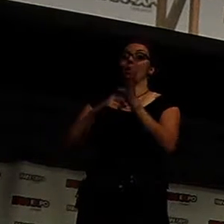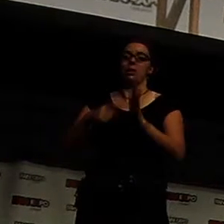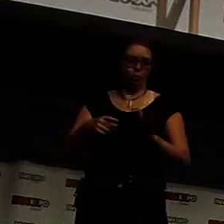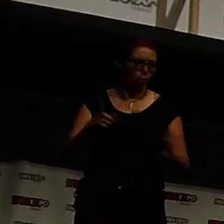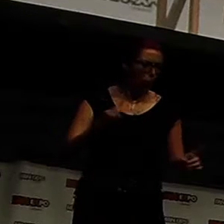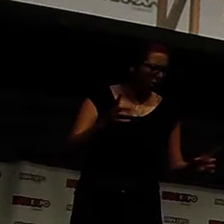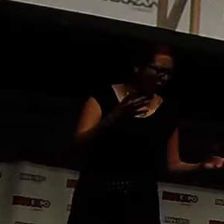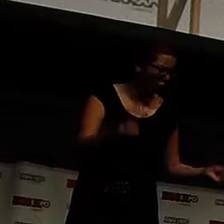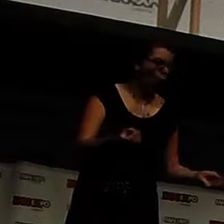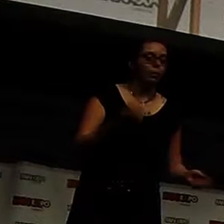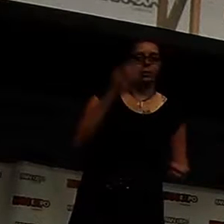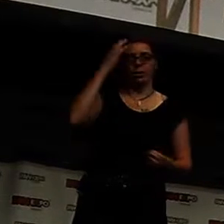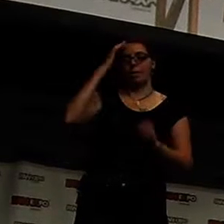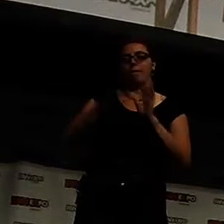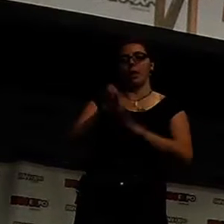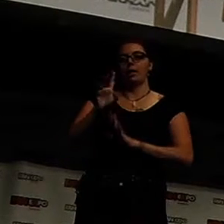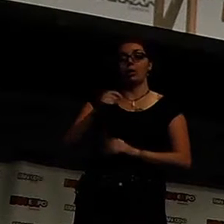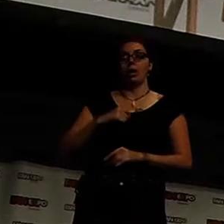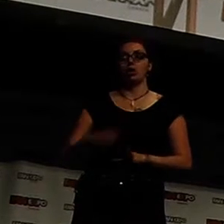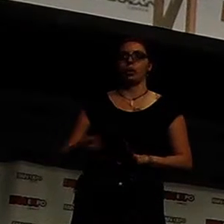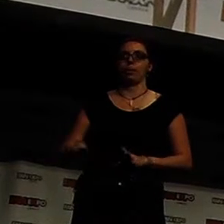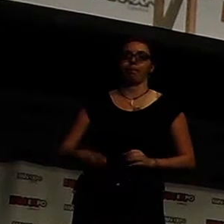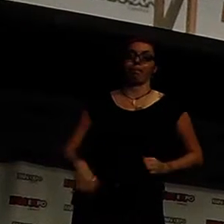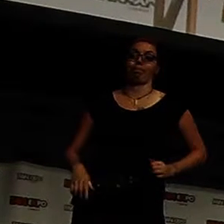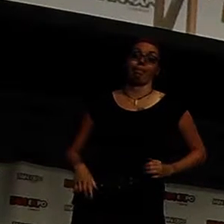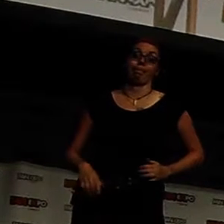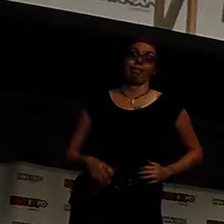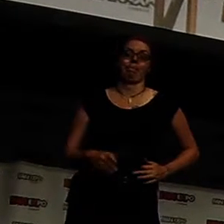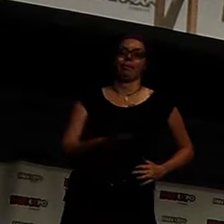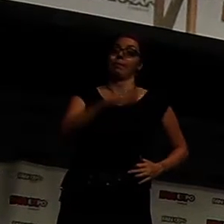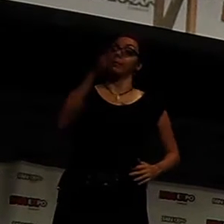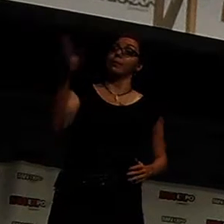Hey there, cool Fez. Hi. Hello.